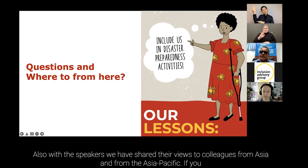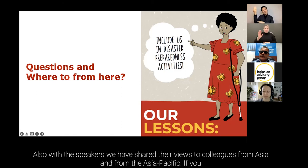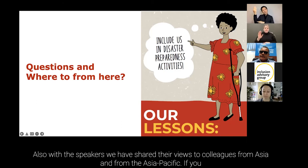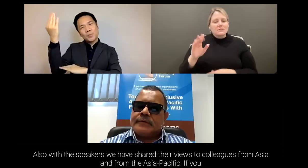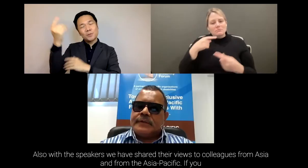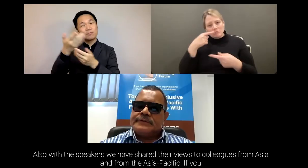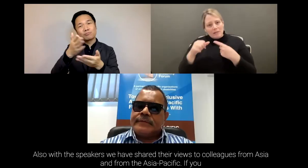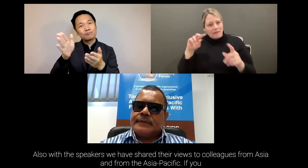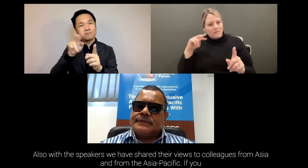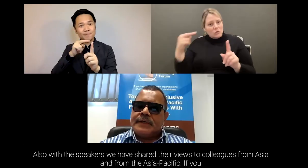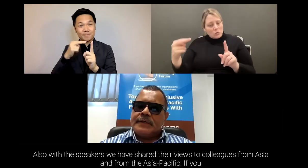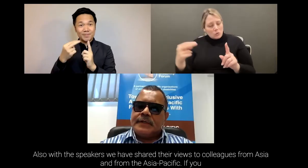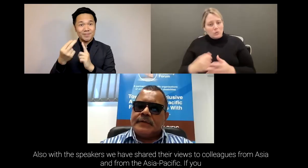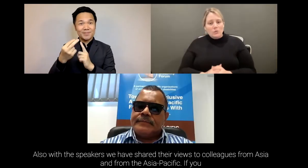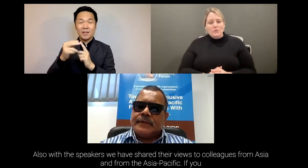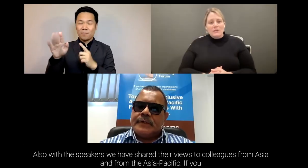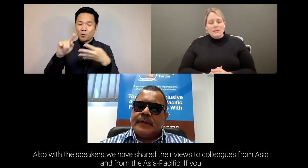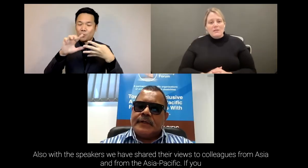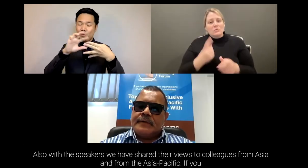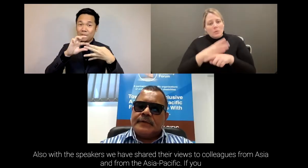Our two colleagues from Asia and